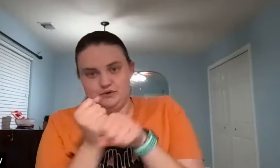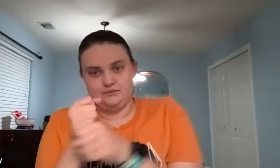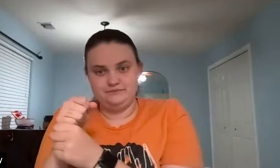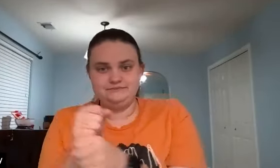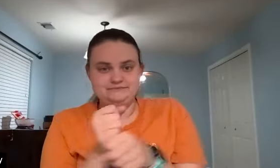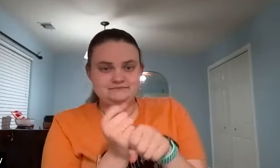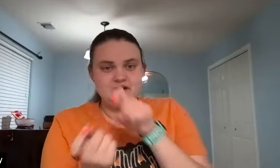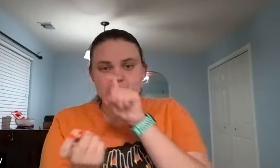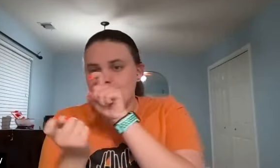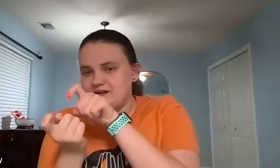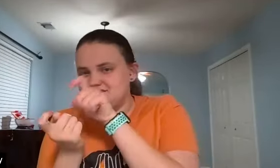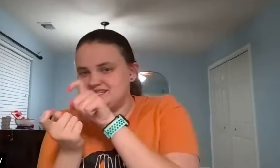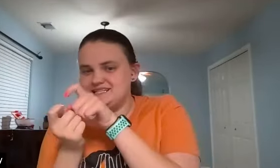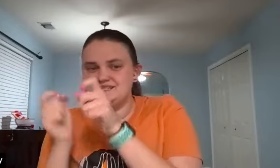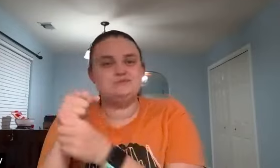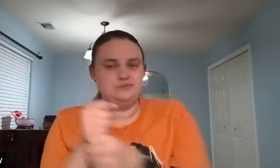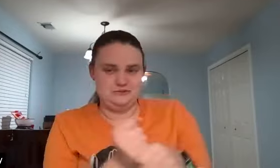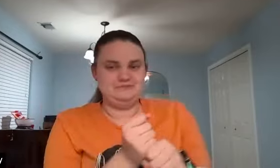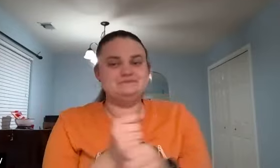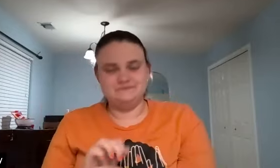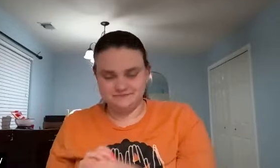broom. Witch is broom.